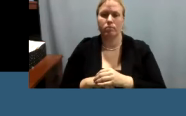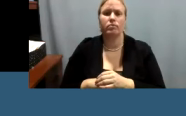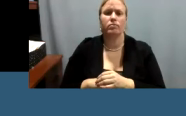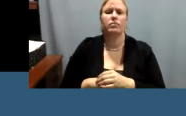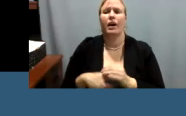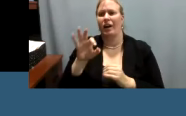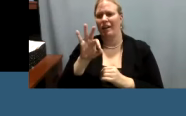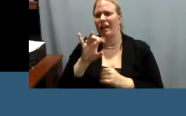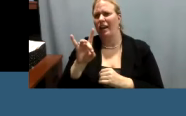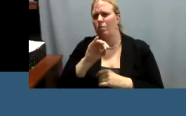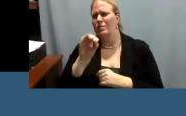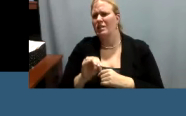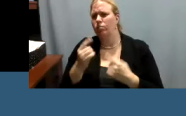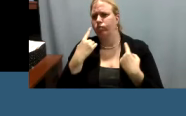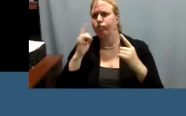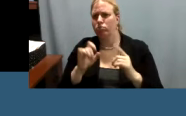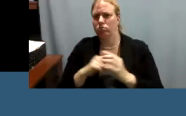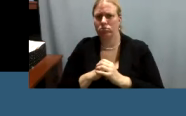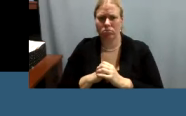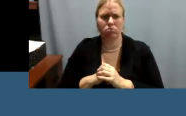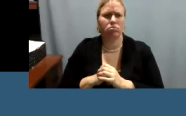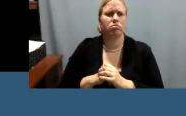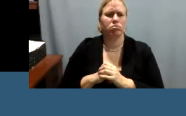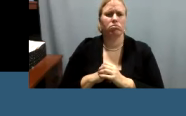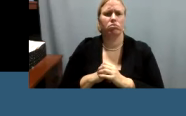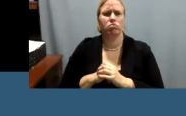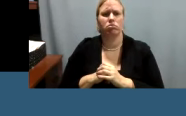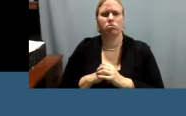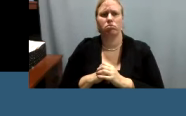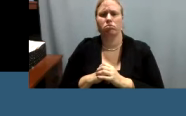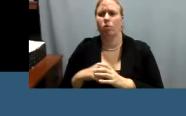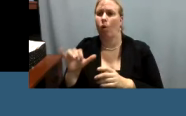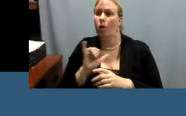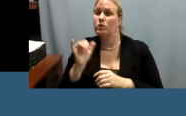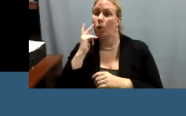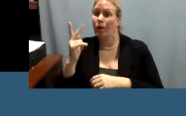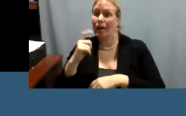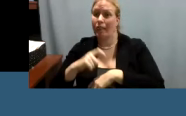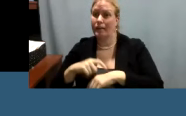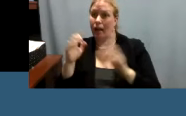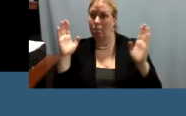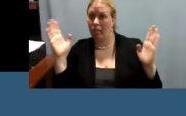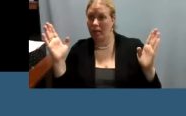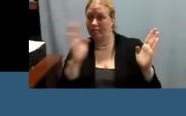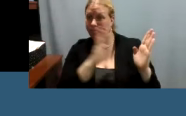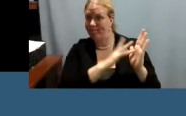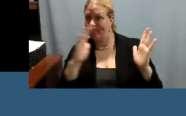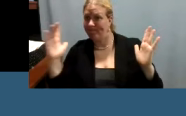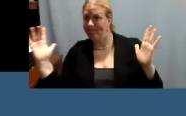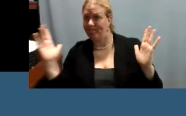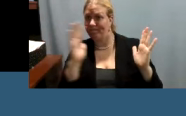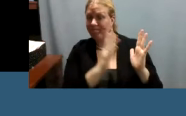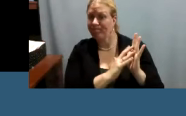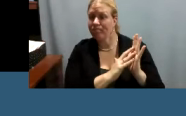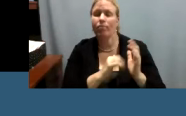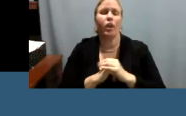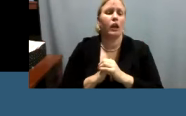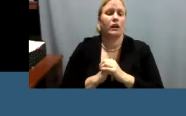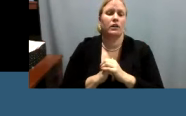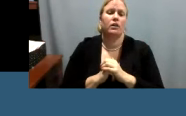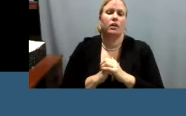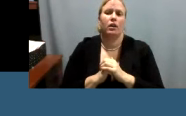are also looking at the a lot of questions around the proposed timeline and not only that but the the recommendations on how the phases